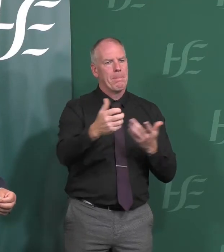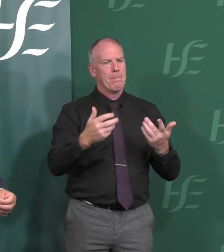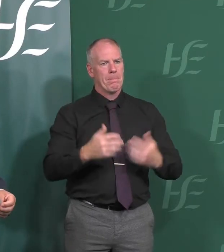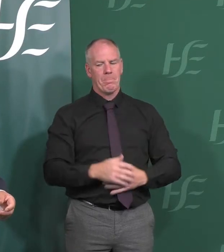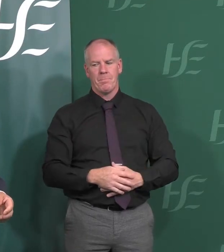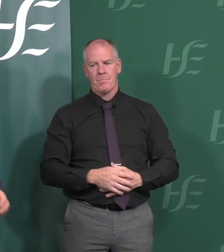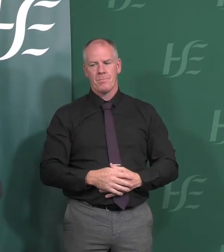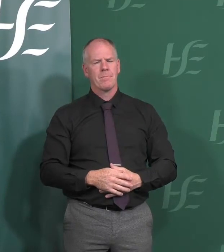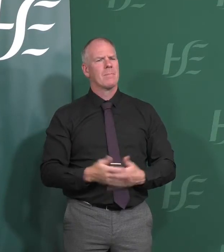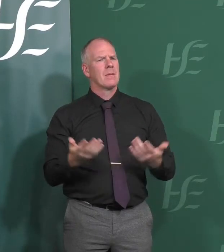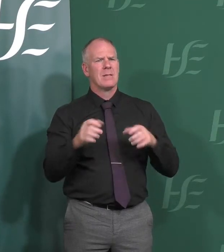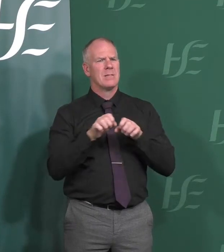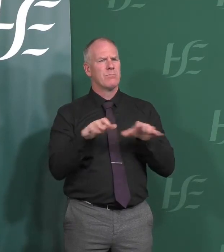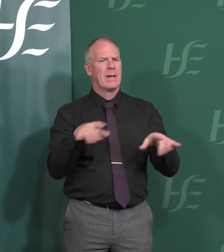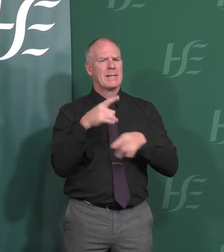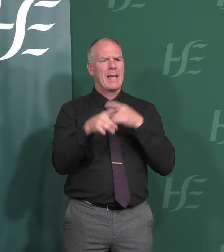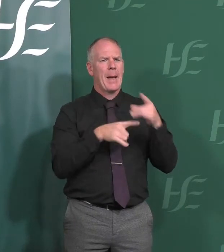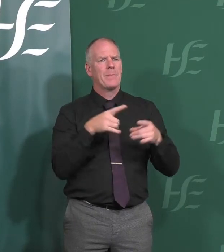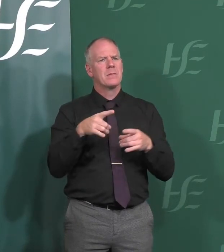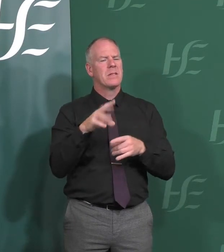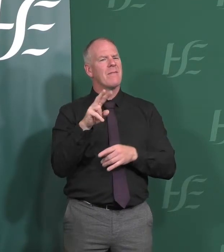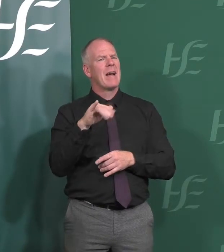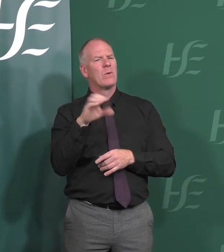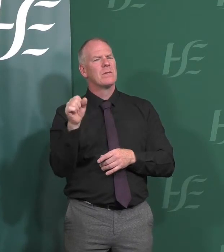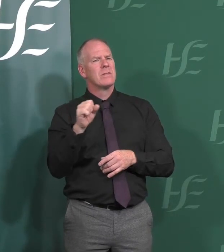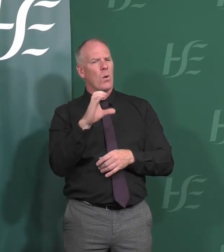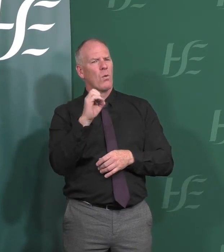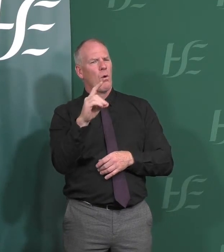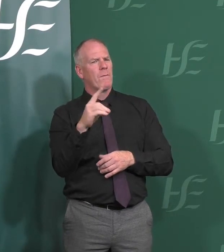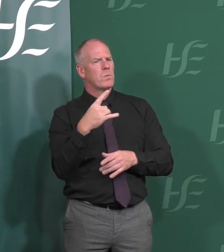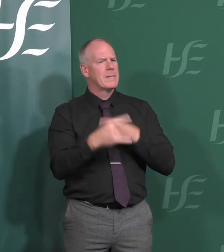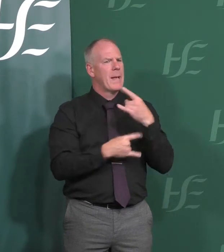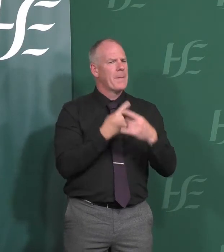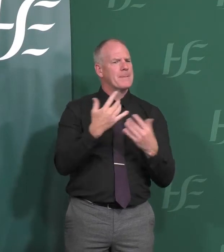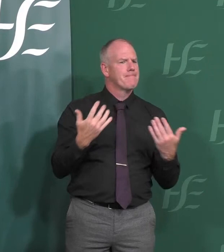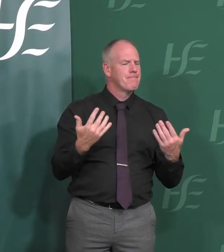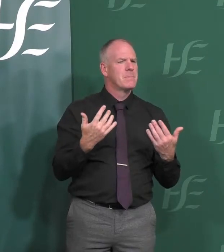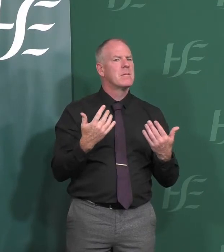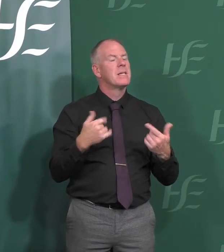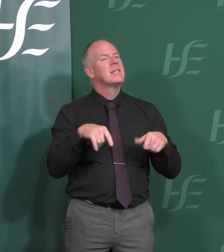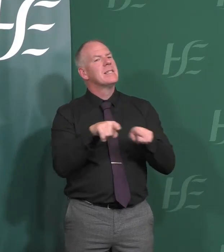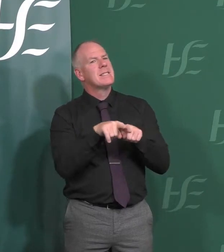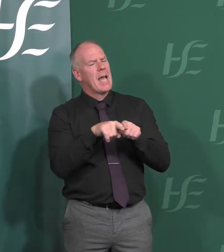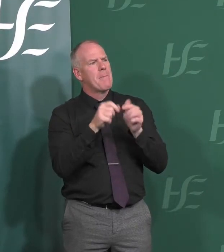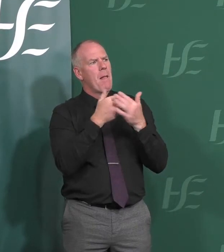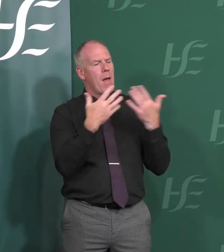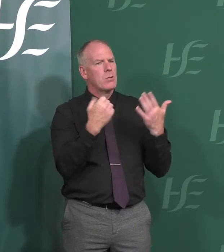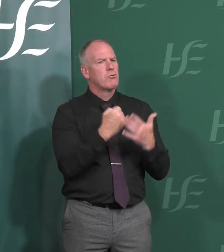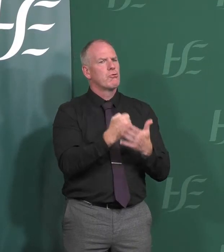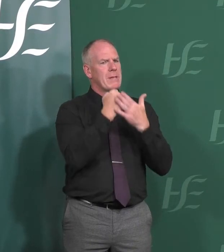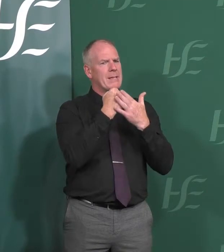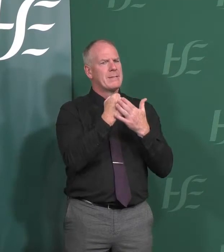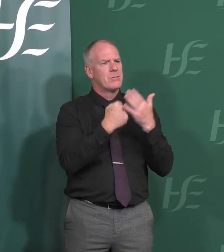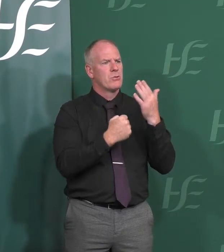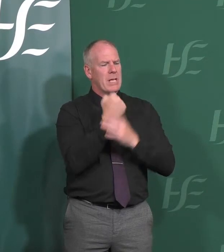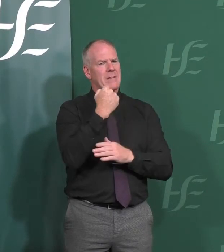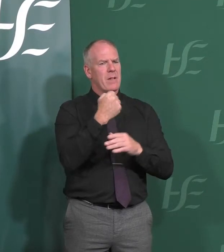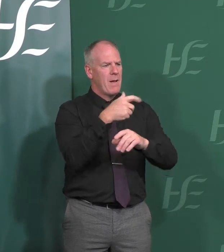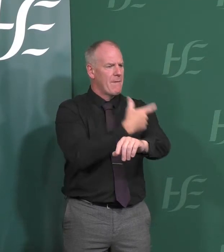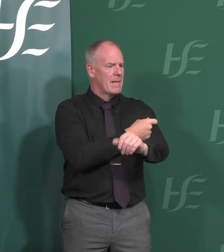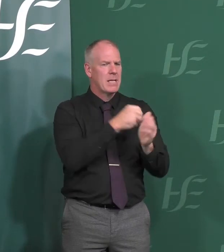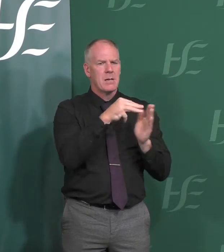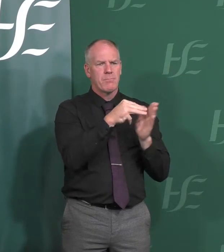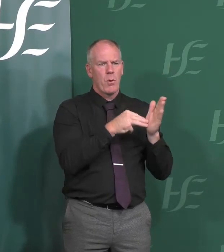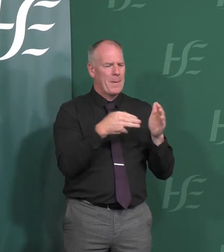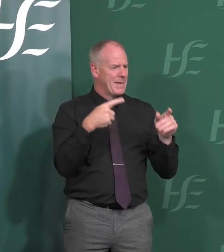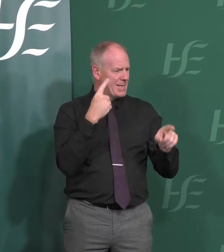we are seeing transmission levels related to the virus at the moment. Notwithstanding the strong levels of success I just outlined from the vaccination